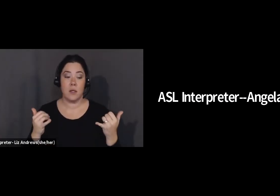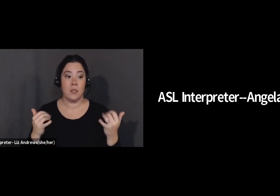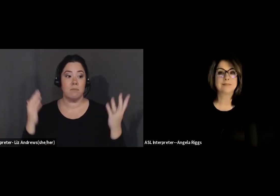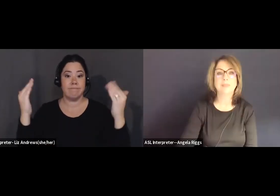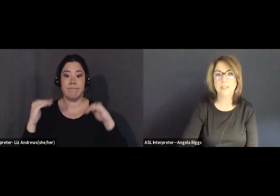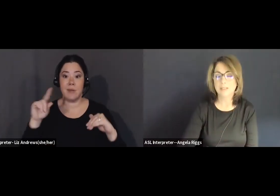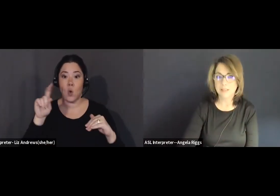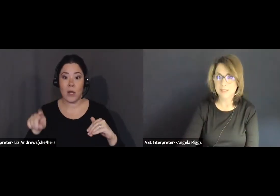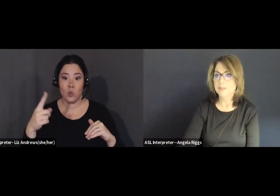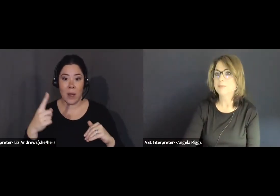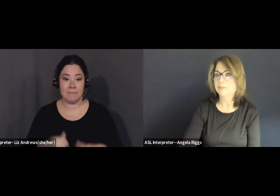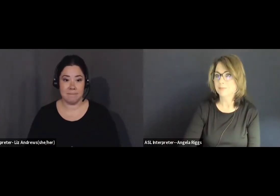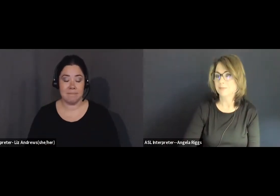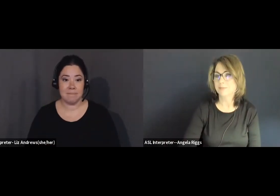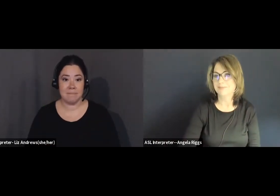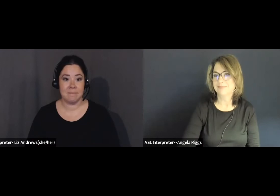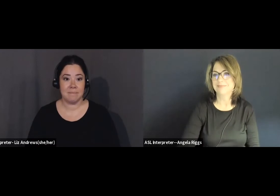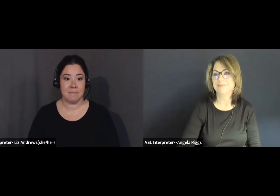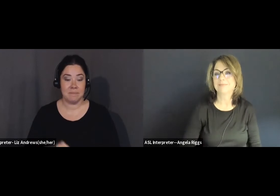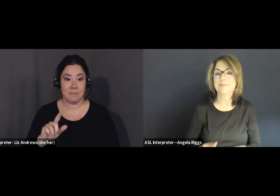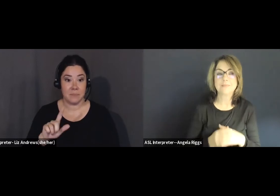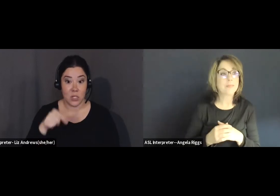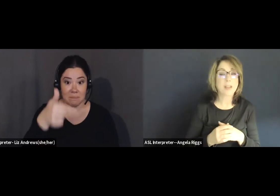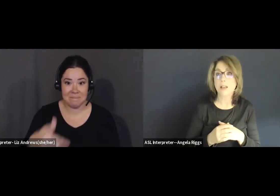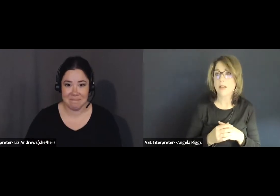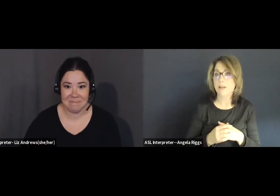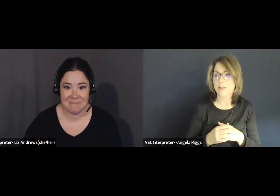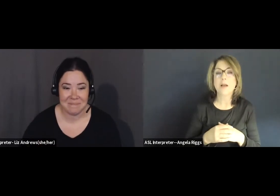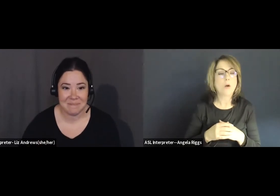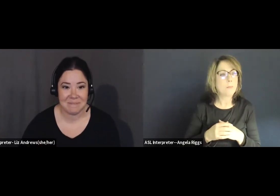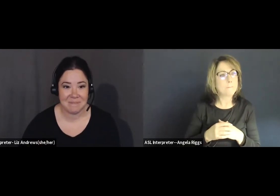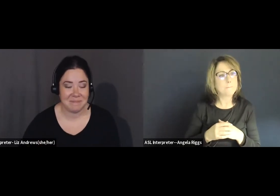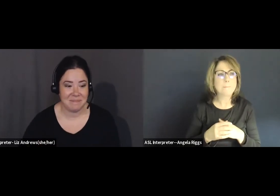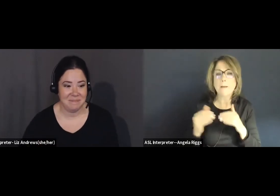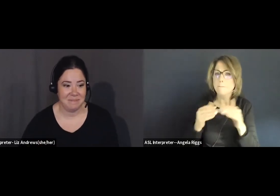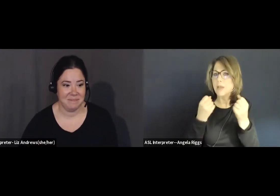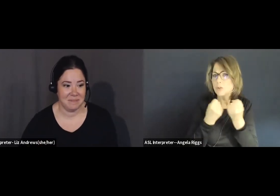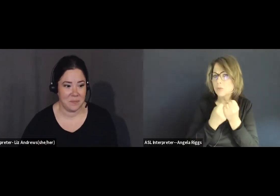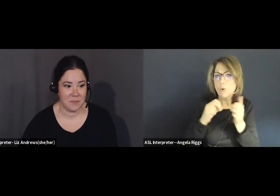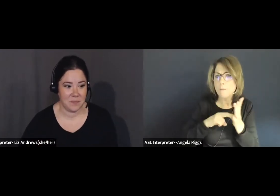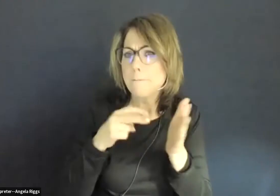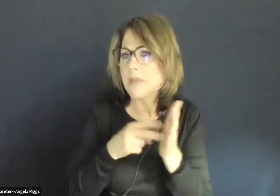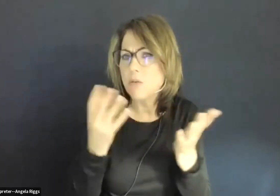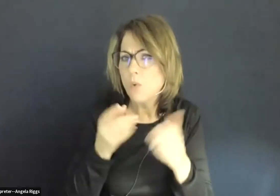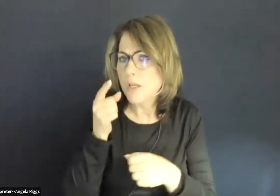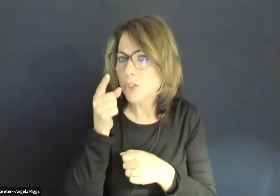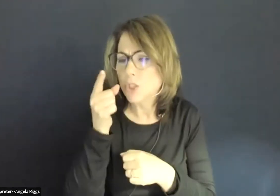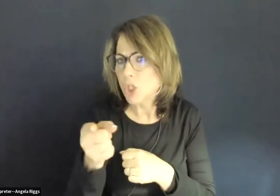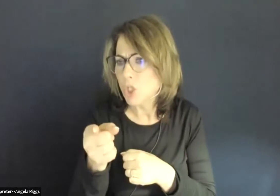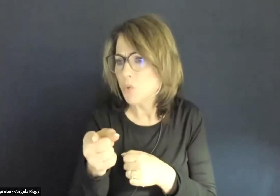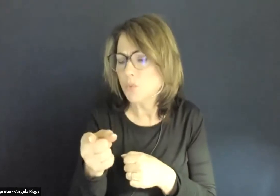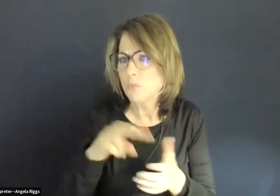1, what does peer support mean to you? Would anybody like to share? What does peer